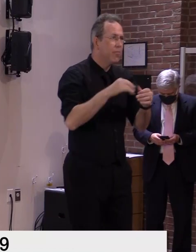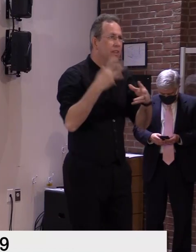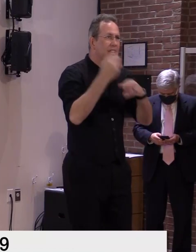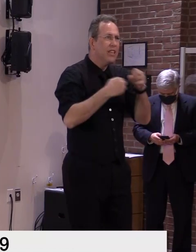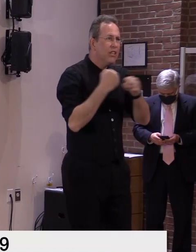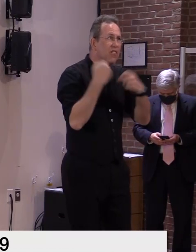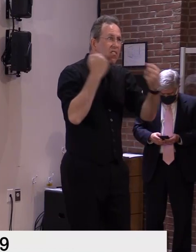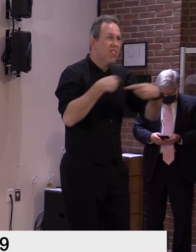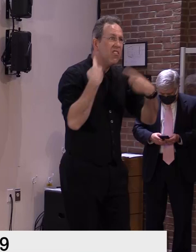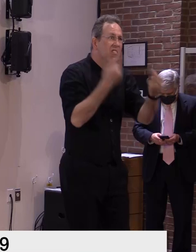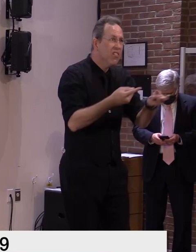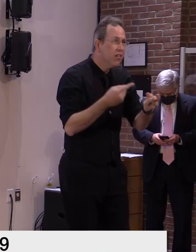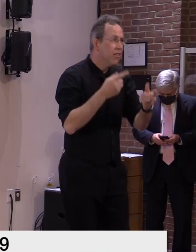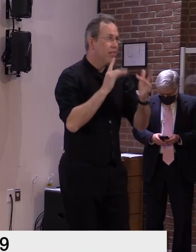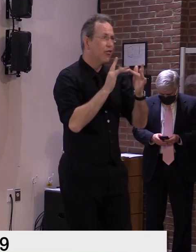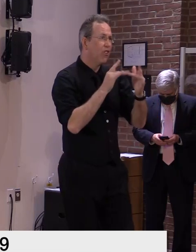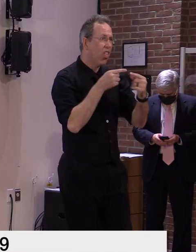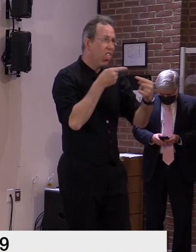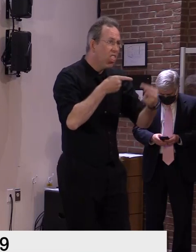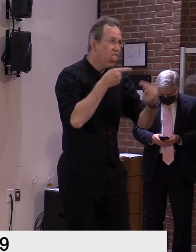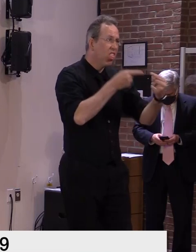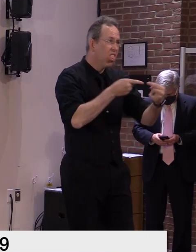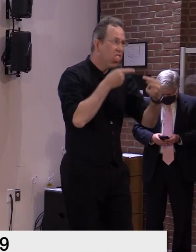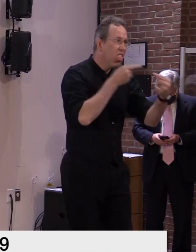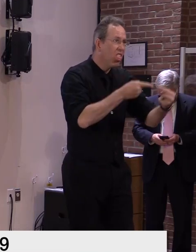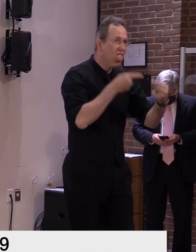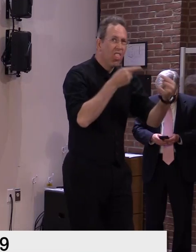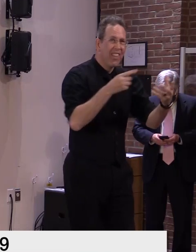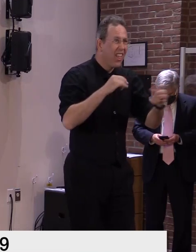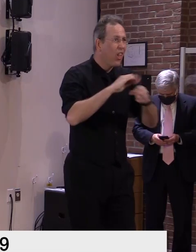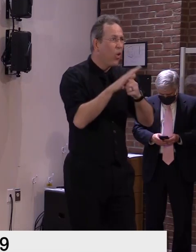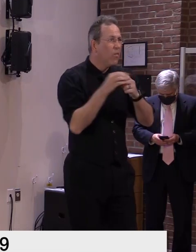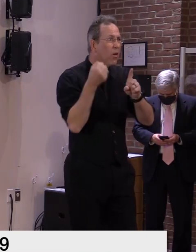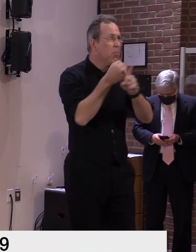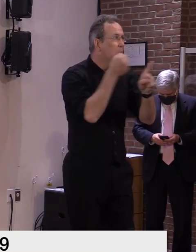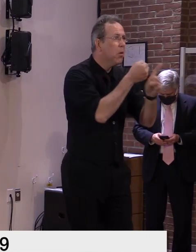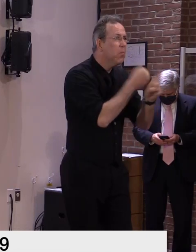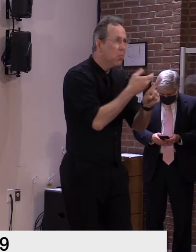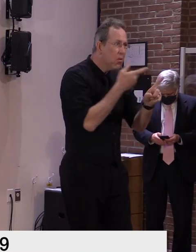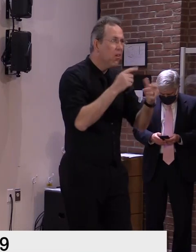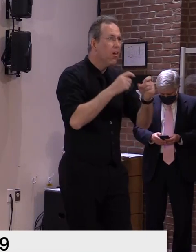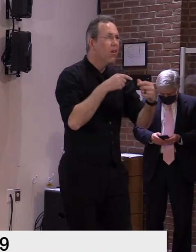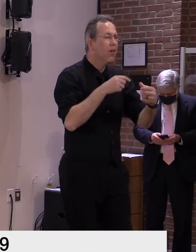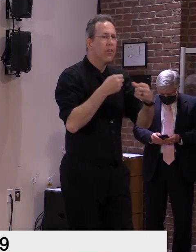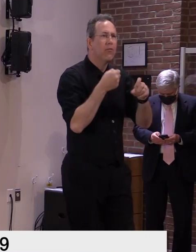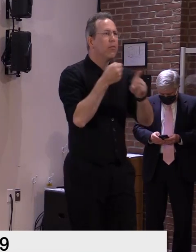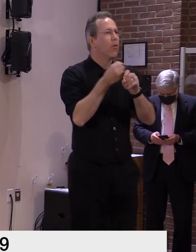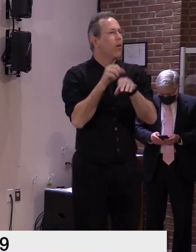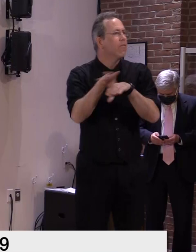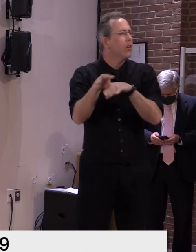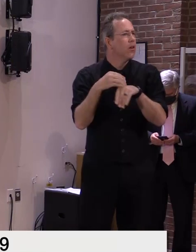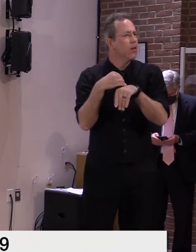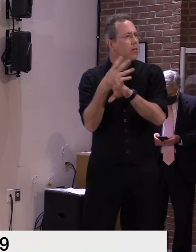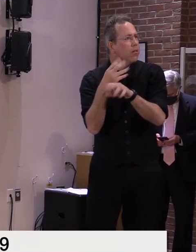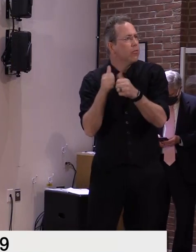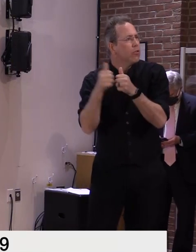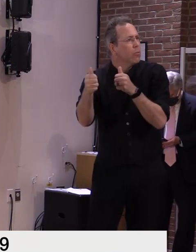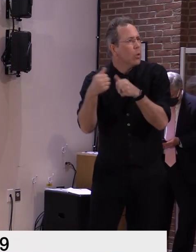the pandemic, as many Vermonters worked remotely and more kids had to work and learn